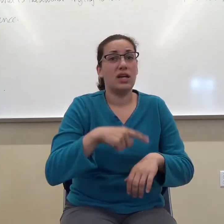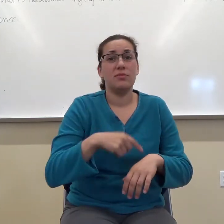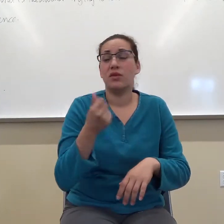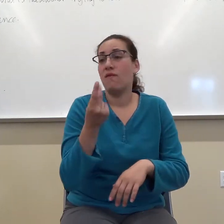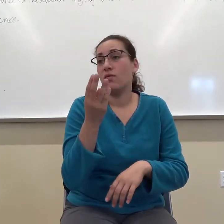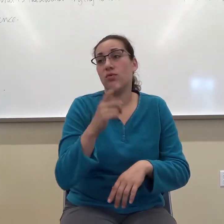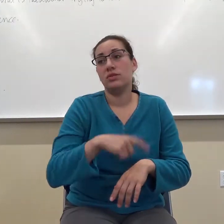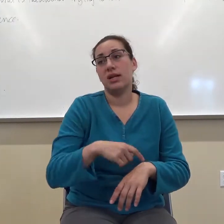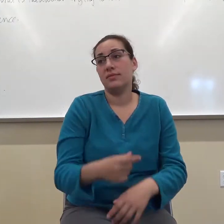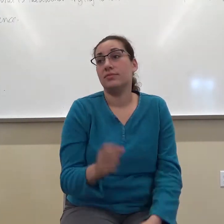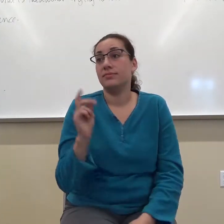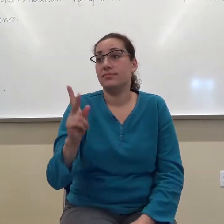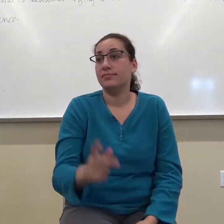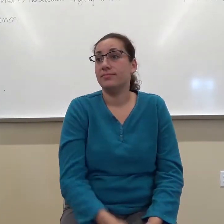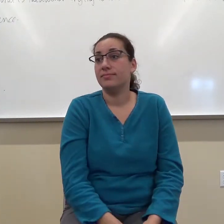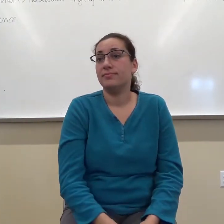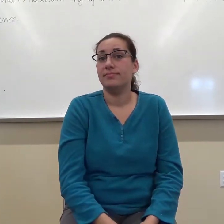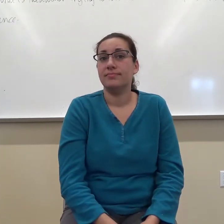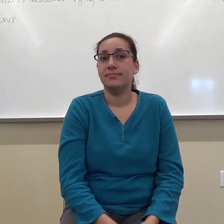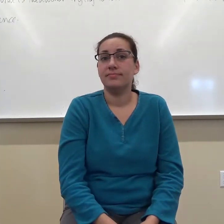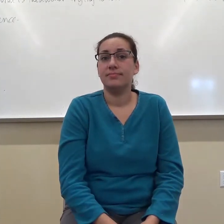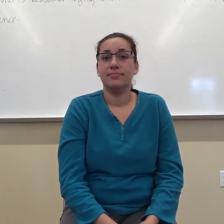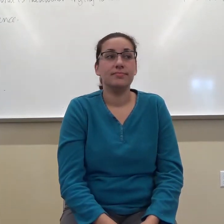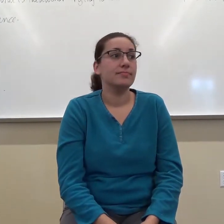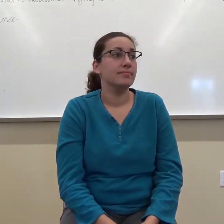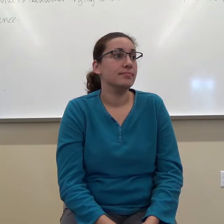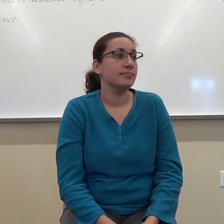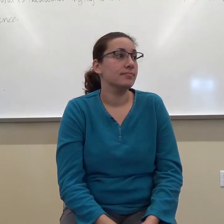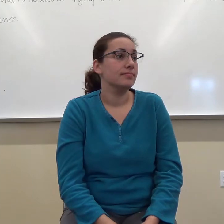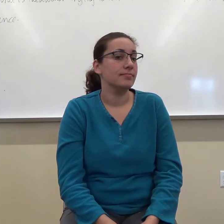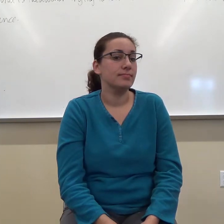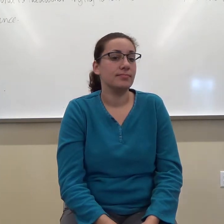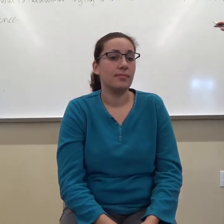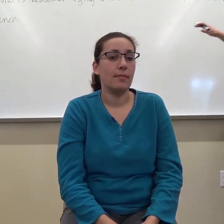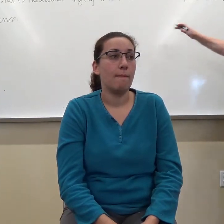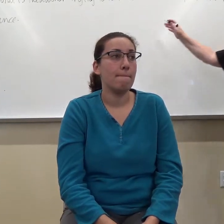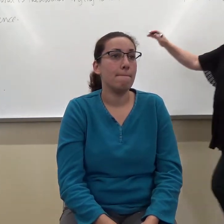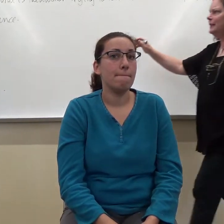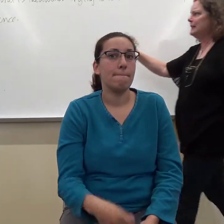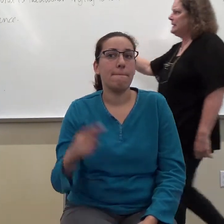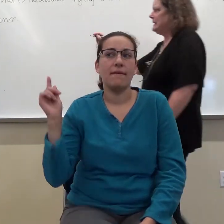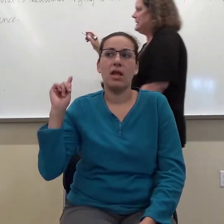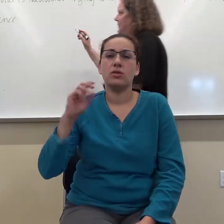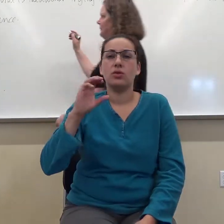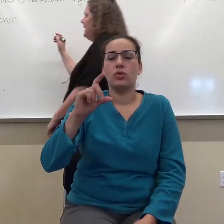several times. Here's the clue for this.